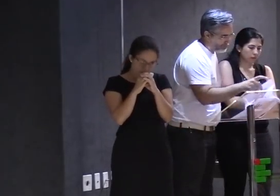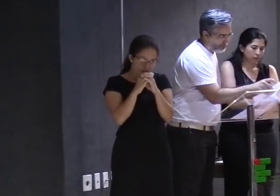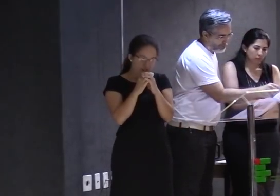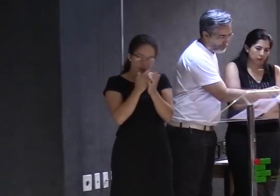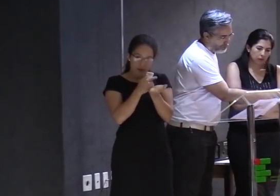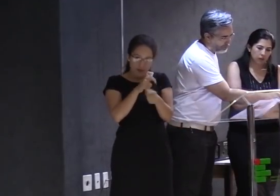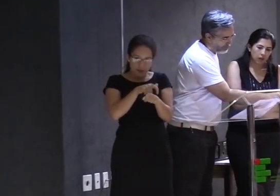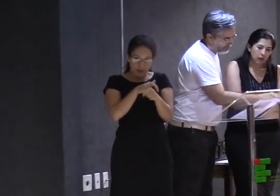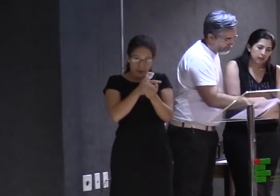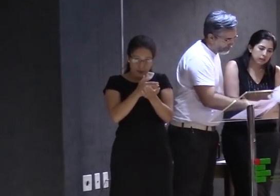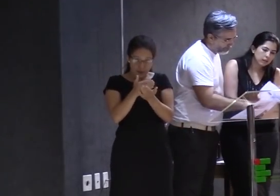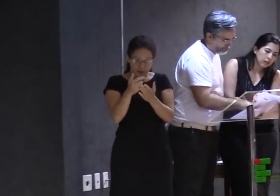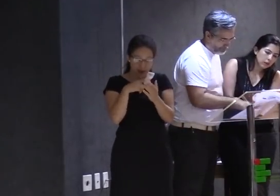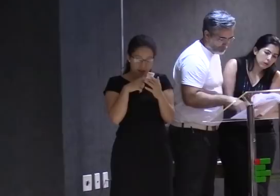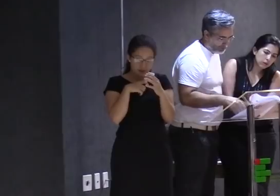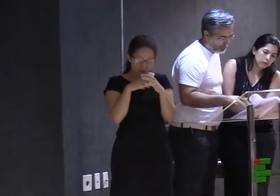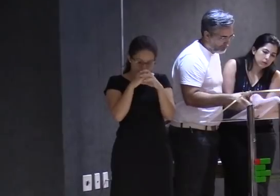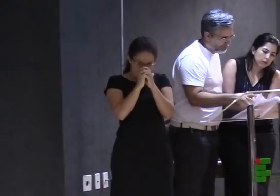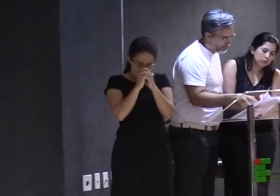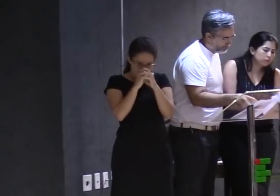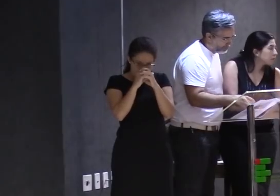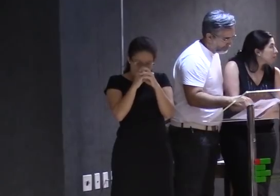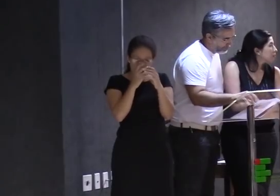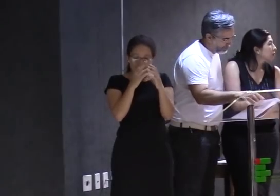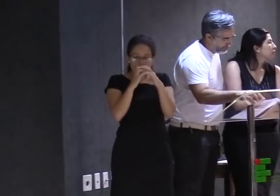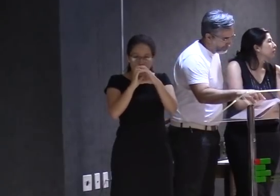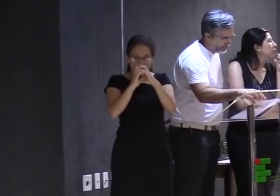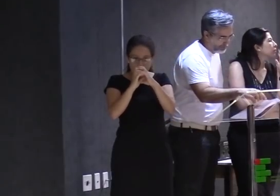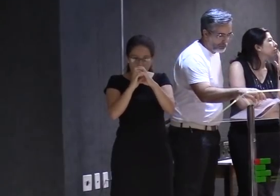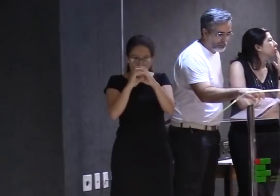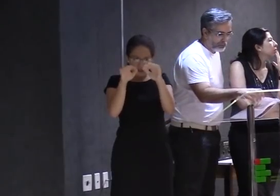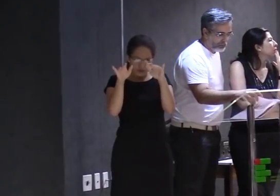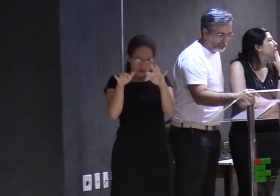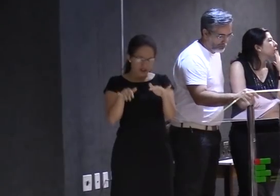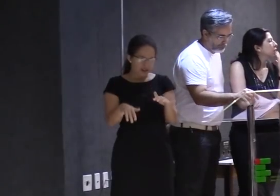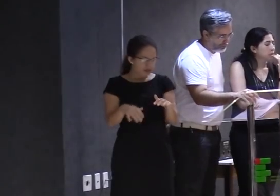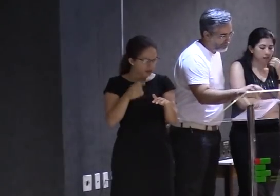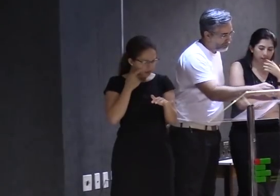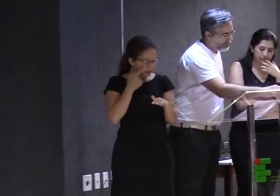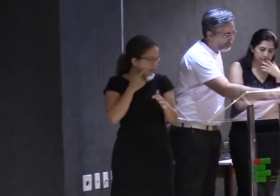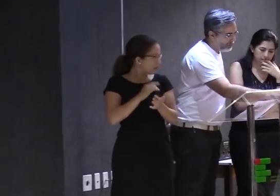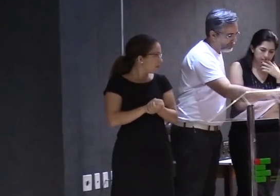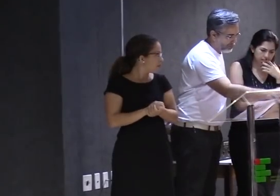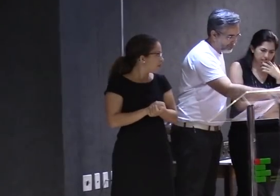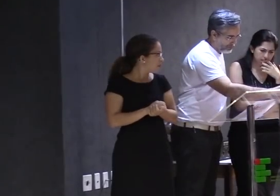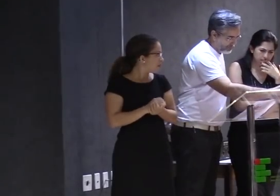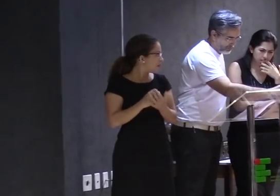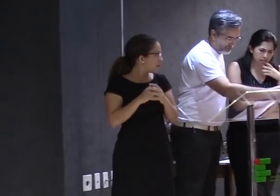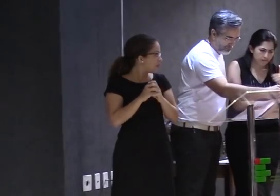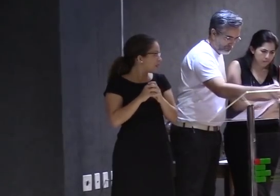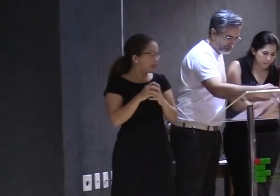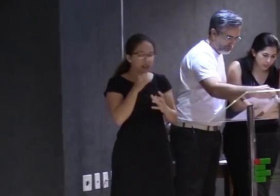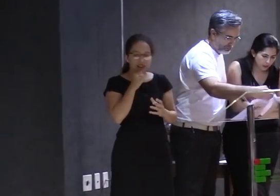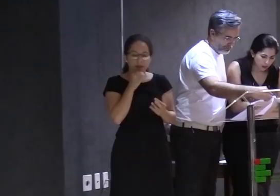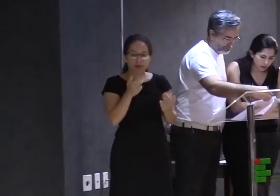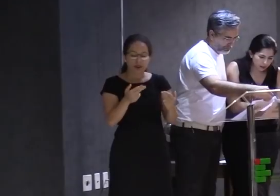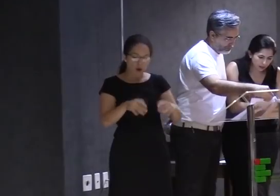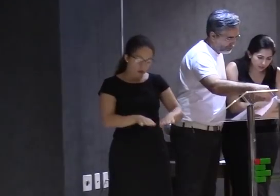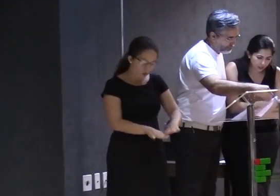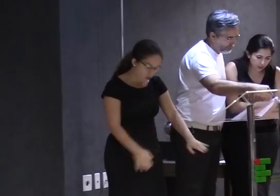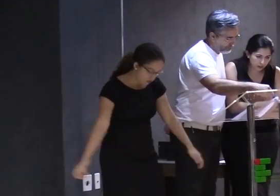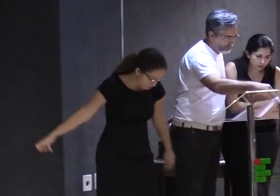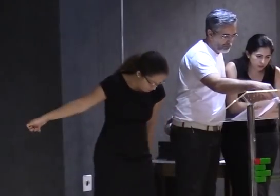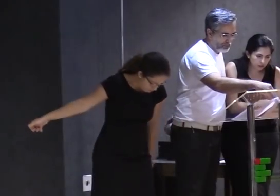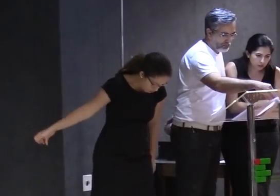no começo nós tenhamos uma pequena bola de neve. But when you roll the little snowball on the ground, on the snow, it